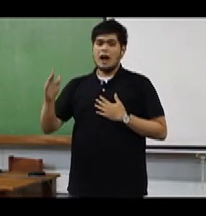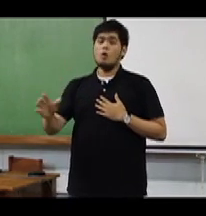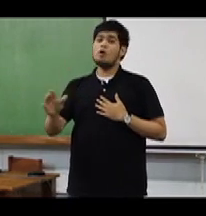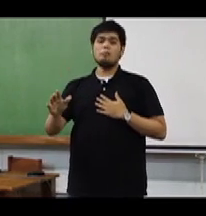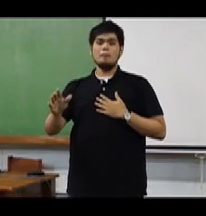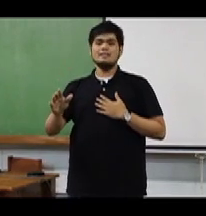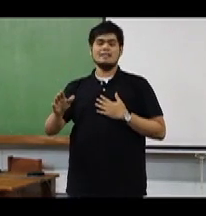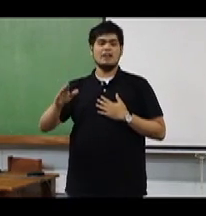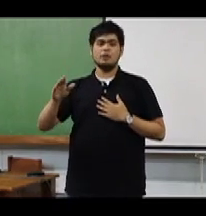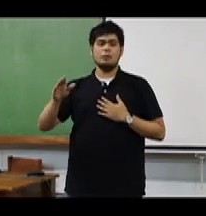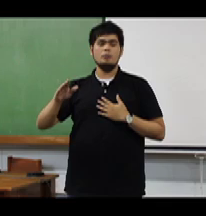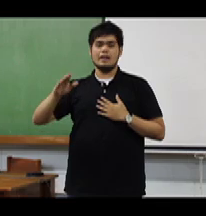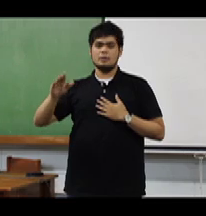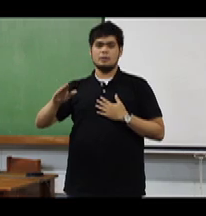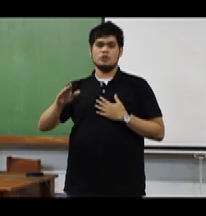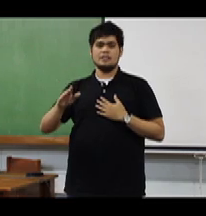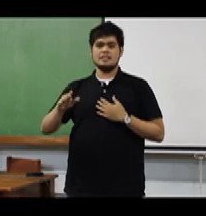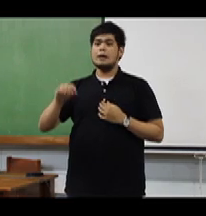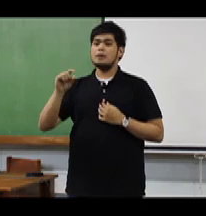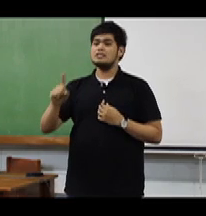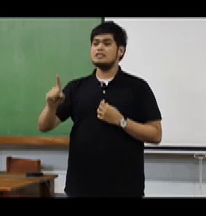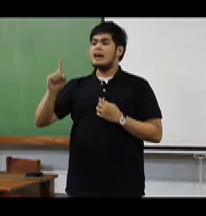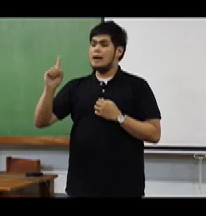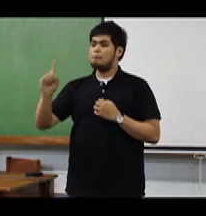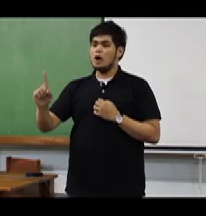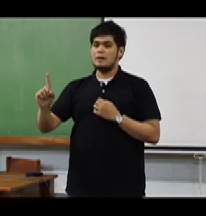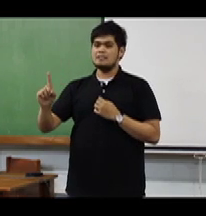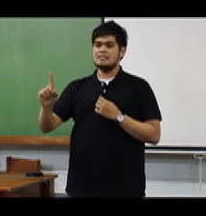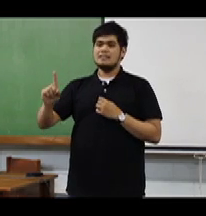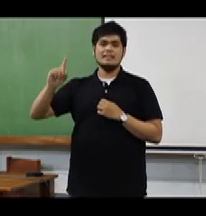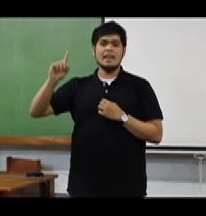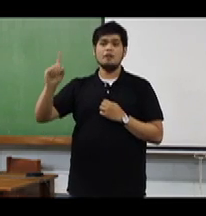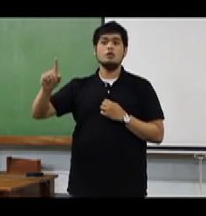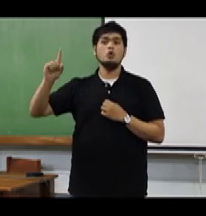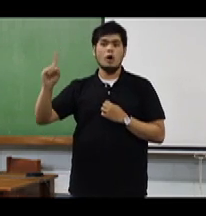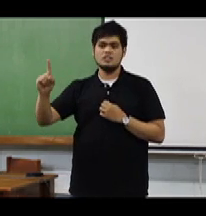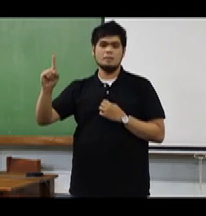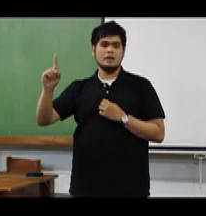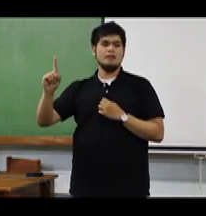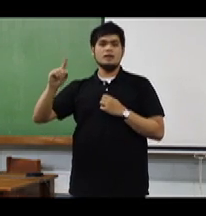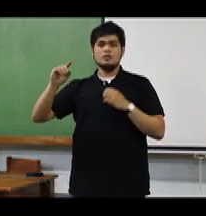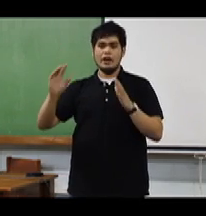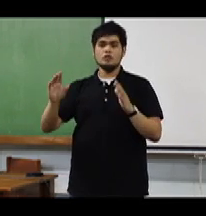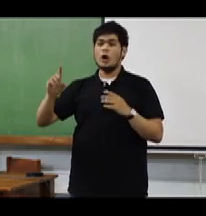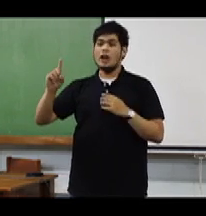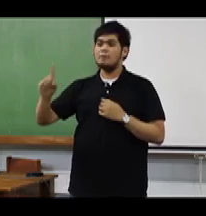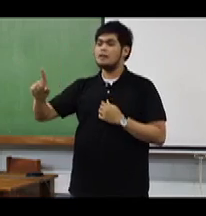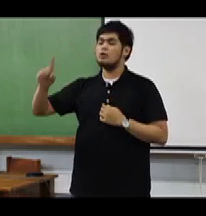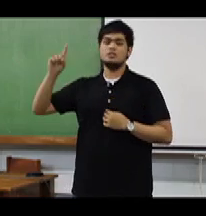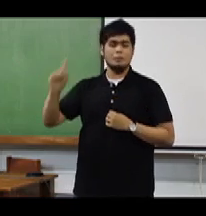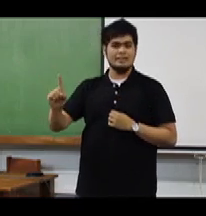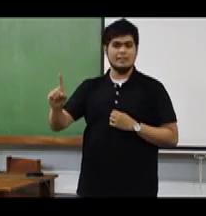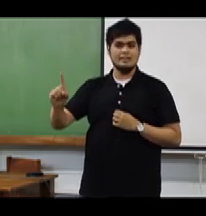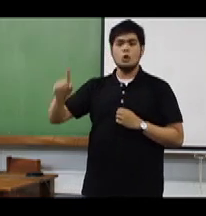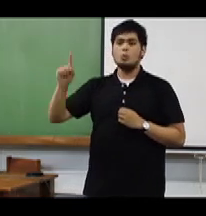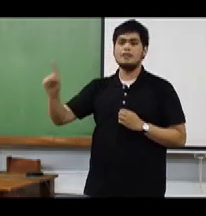won't promise that everyone will get opportunities. Because I promise that everyone who wants to be great, everybody who's committed, will get